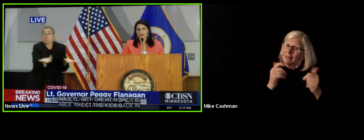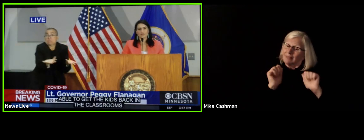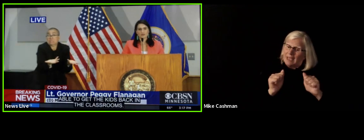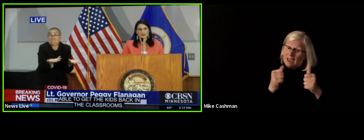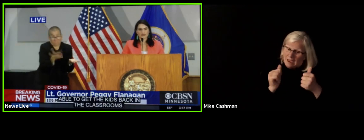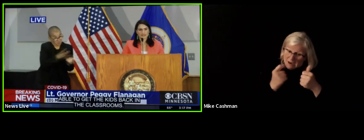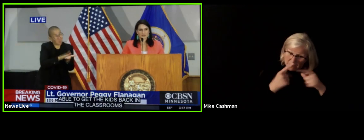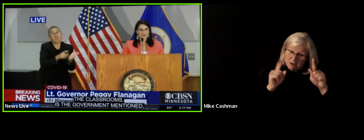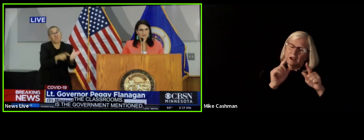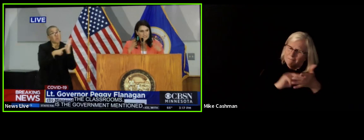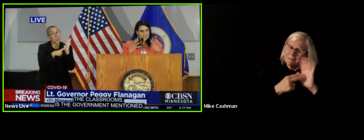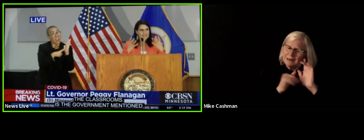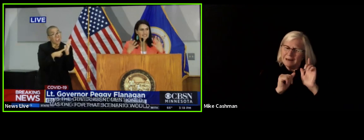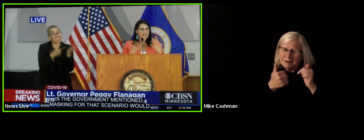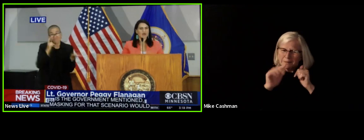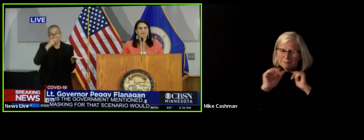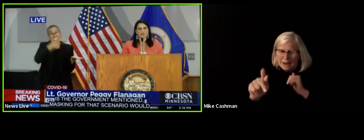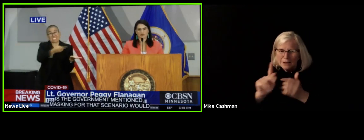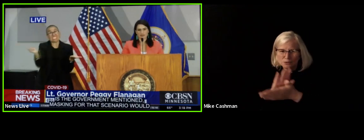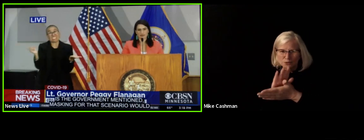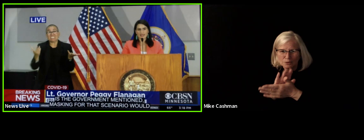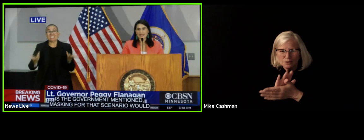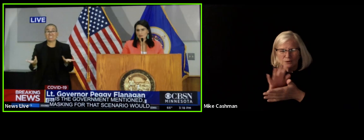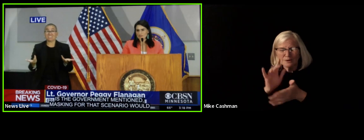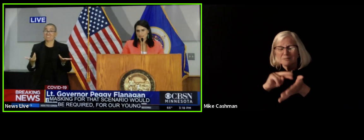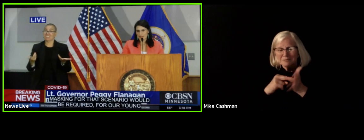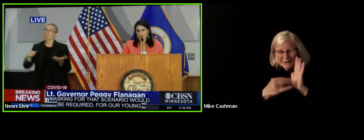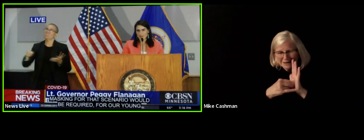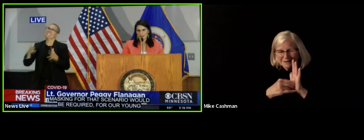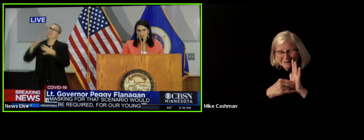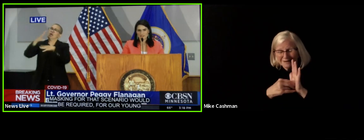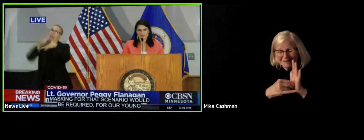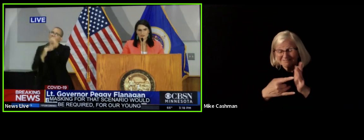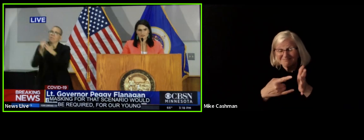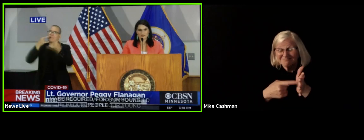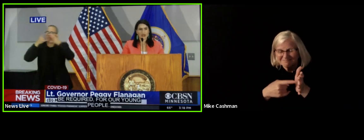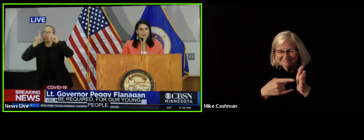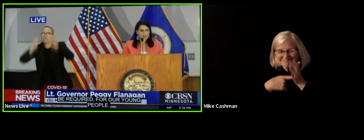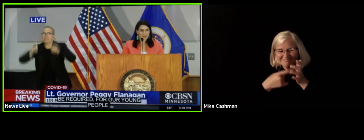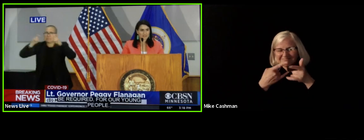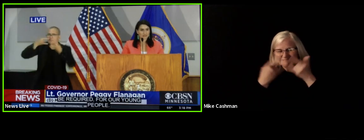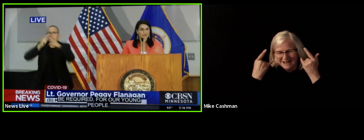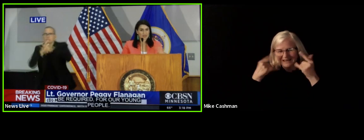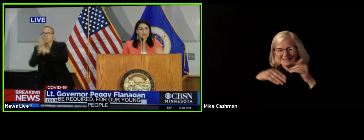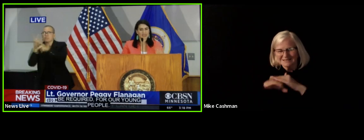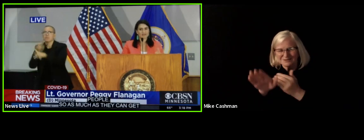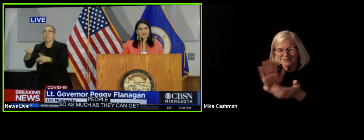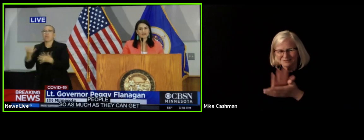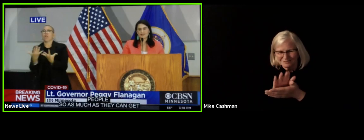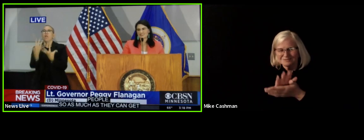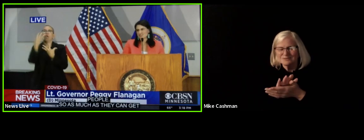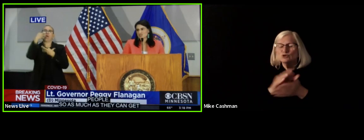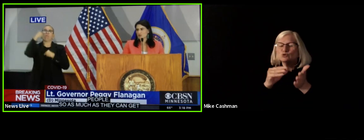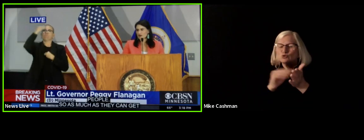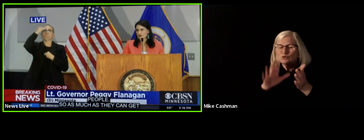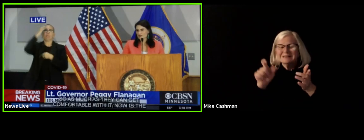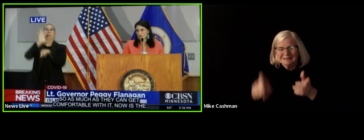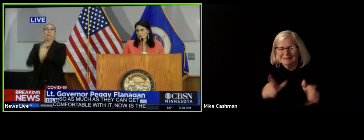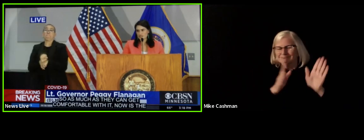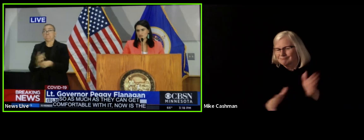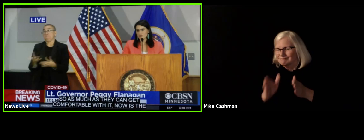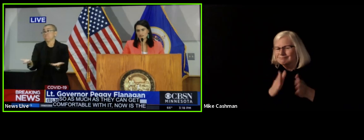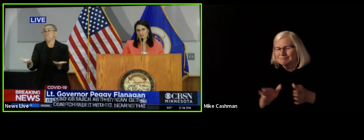young people. And so as much as they can get comfortable with it, now is the time to help them to learn that behavior, that this is part of